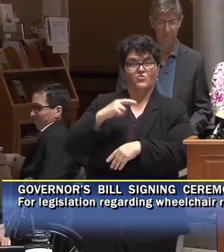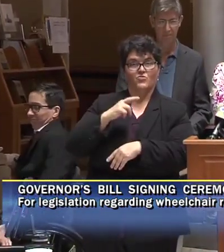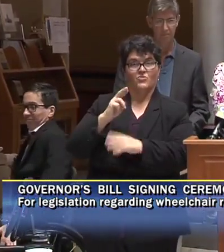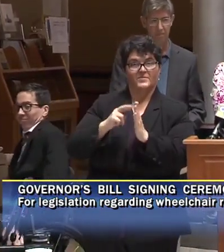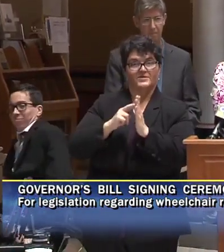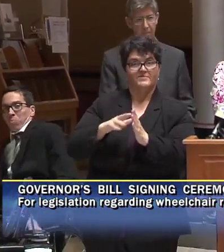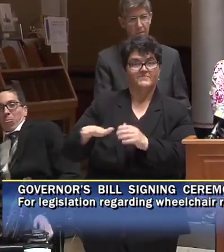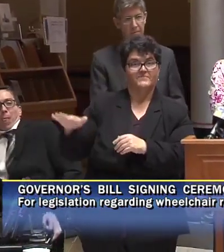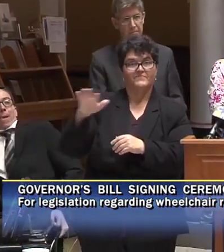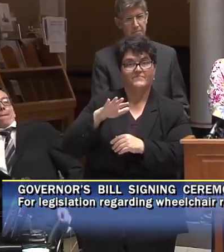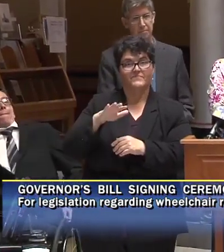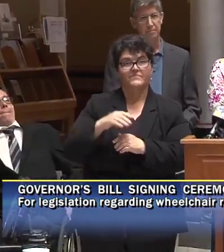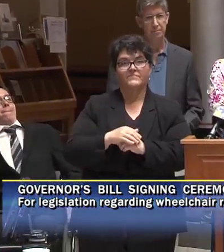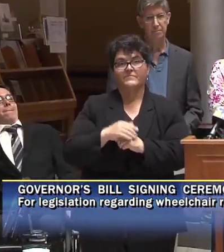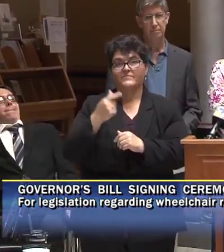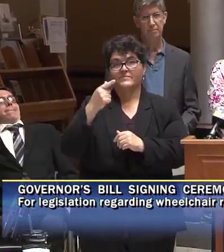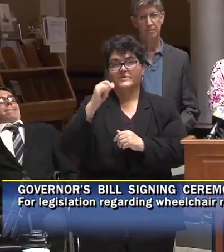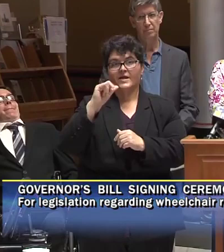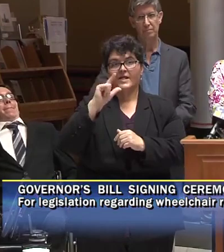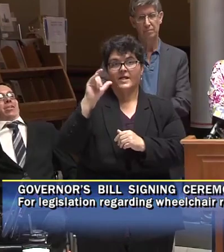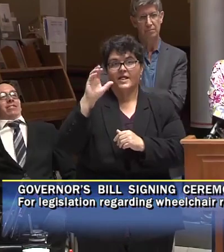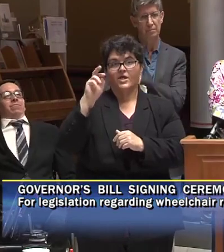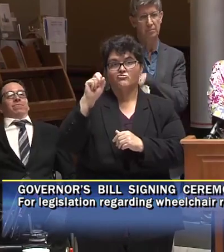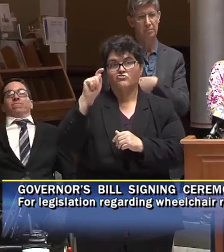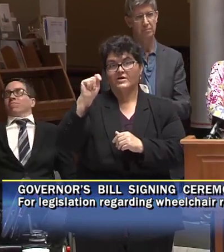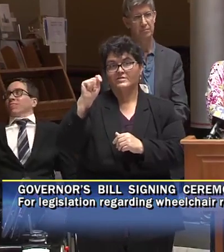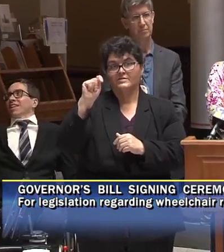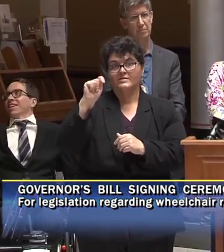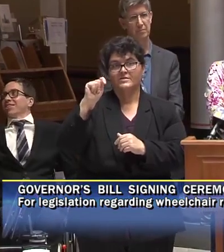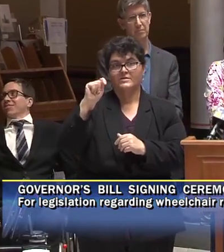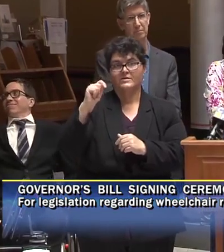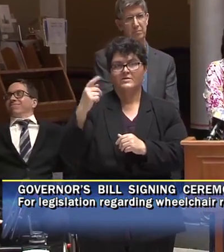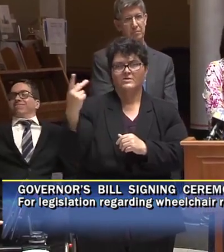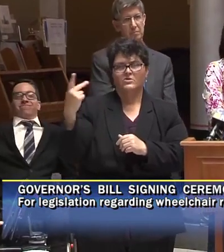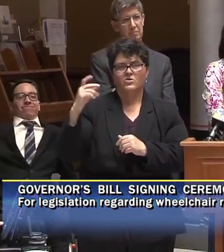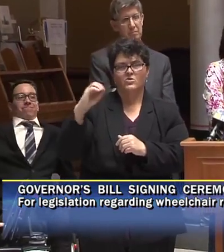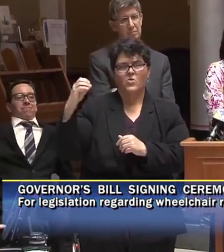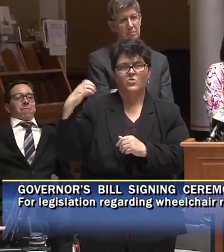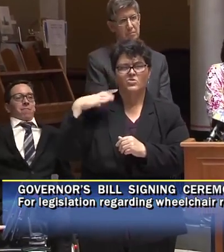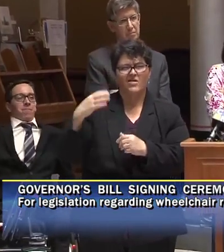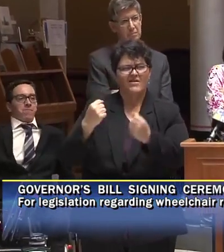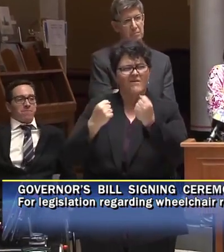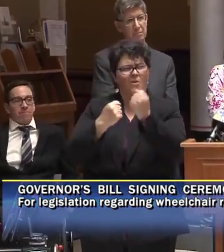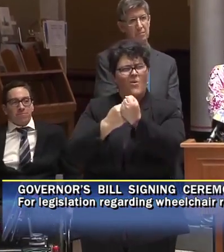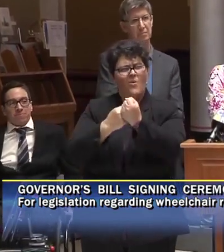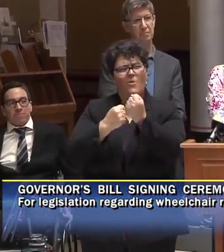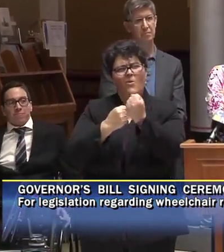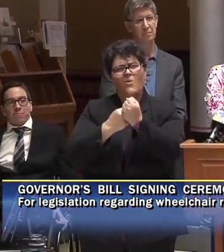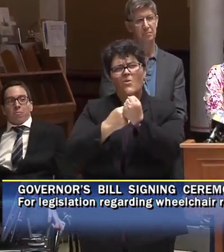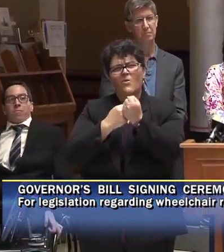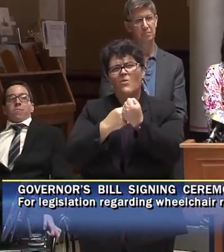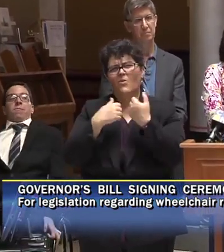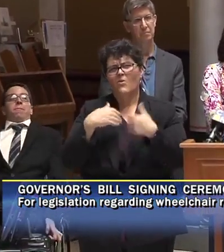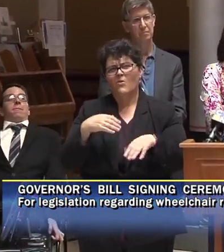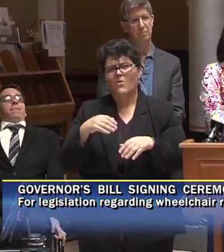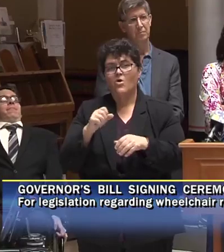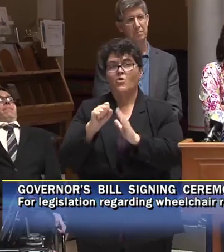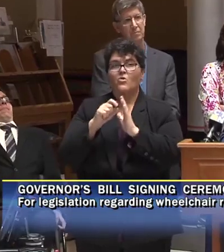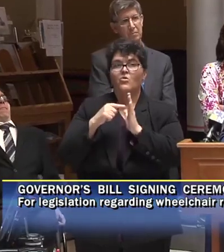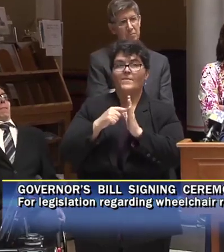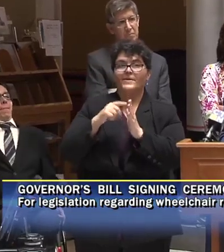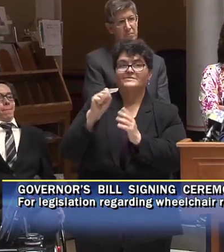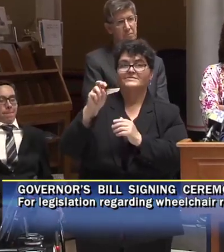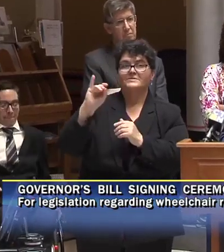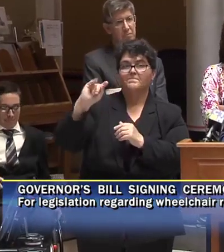Gilchrist, who was my co-chair, was a huge advocate of this bill. Representative Frank Smith, who served on the task